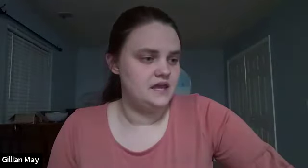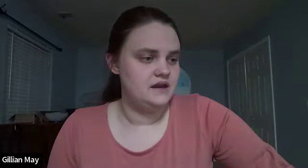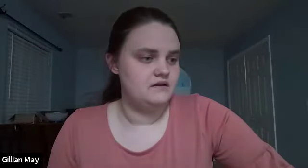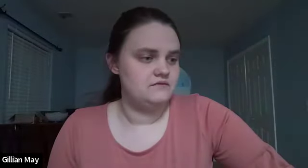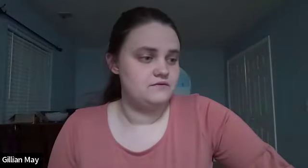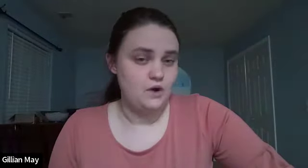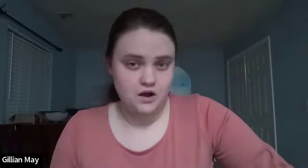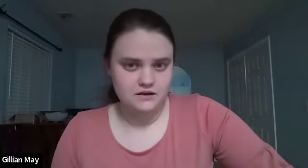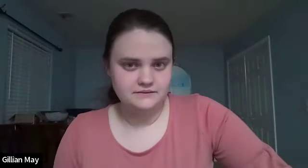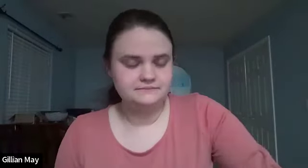Then frog,